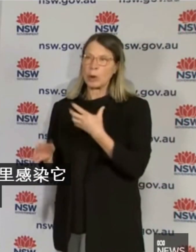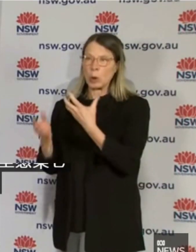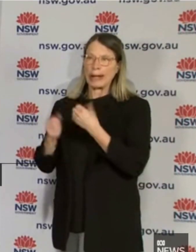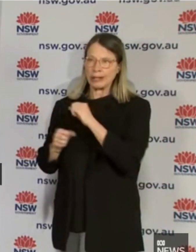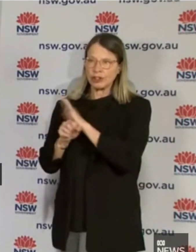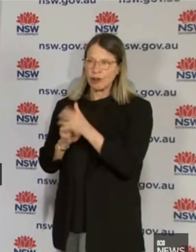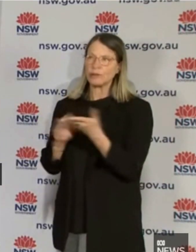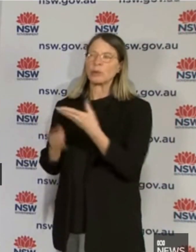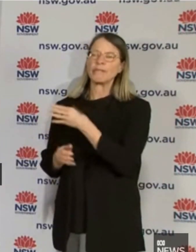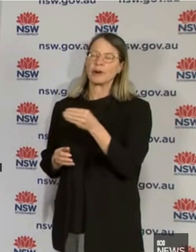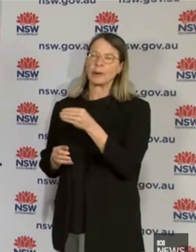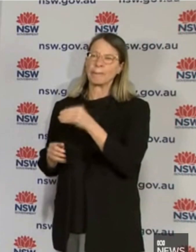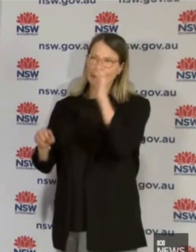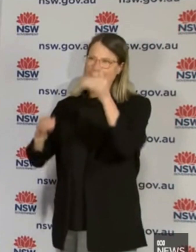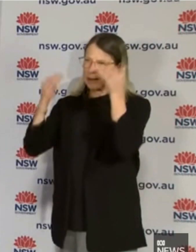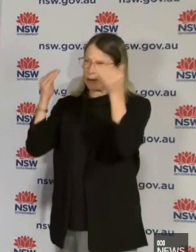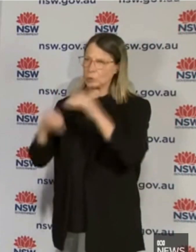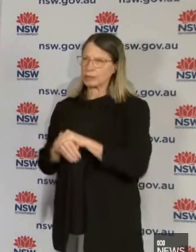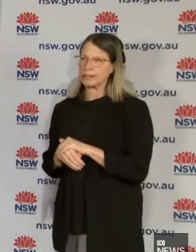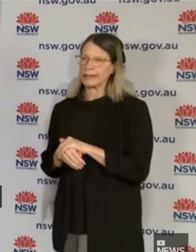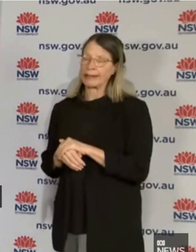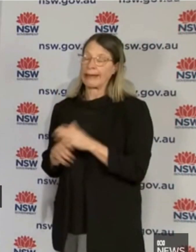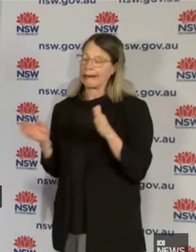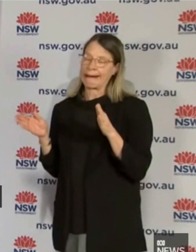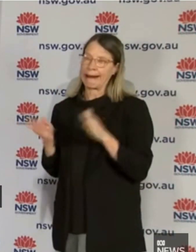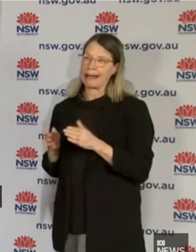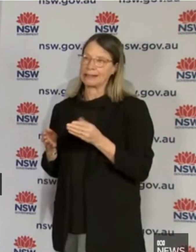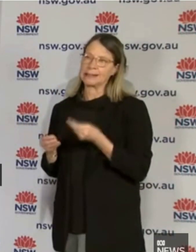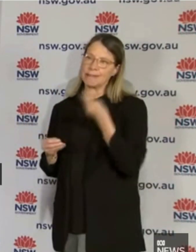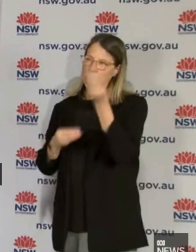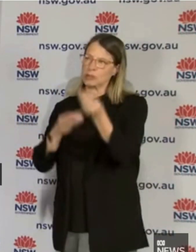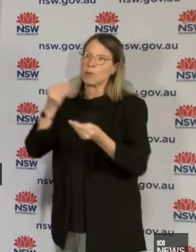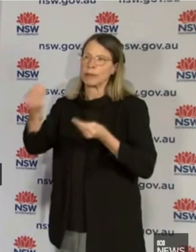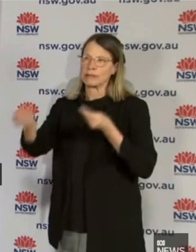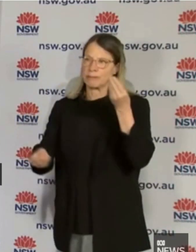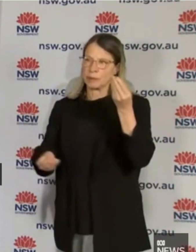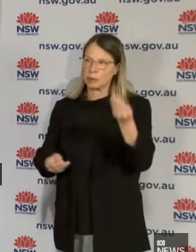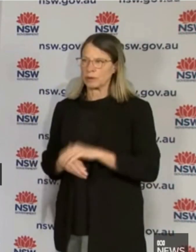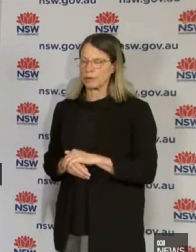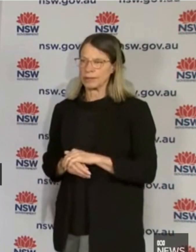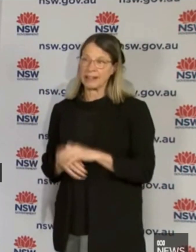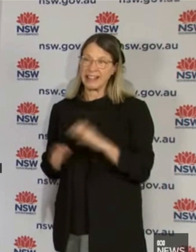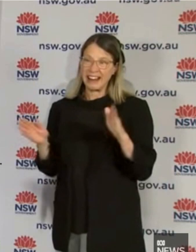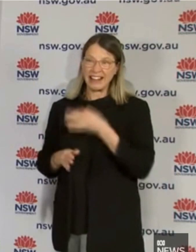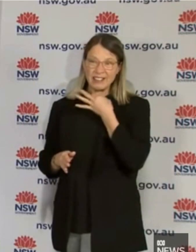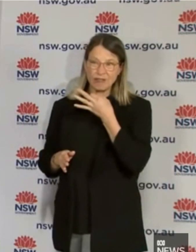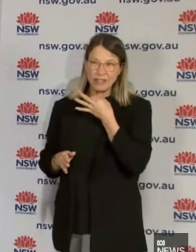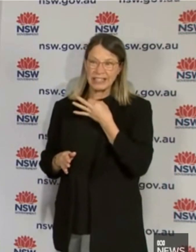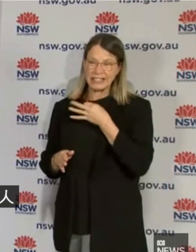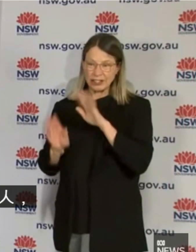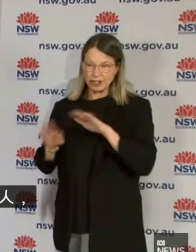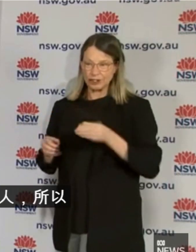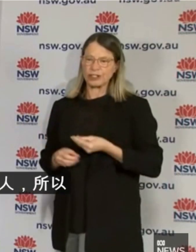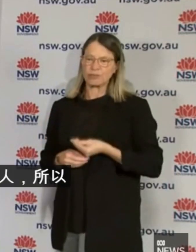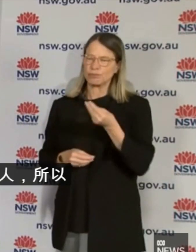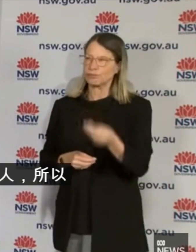adults, and they're less likely to catch it from each other. And so the risk to children's health is mainly from the adults around